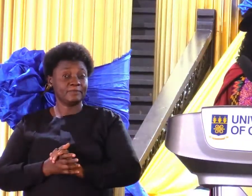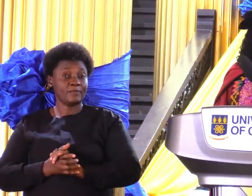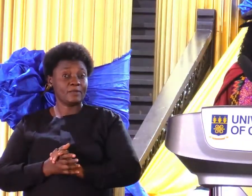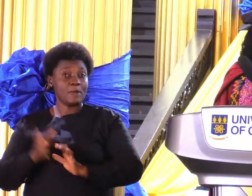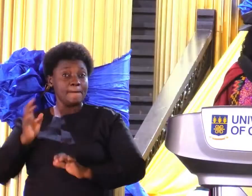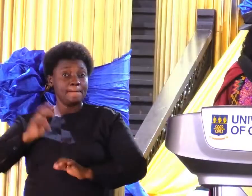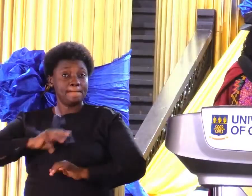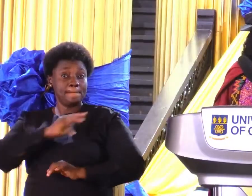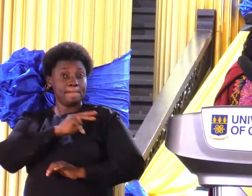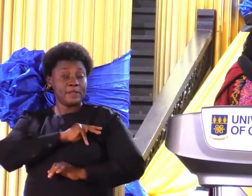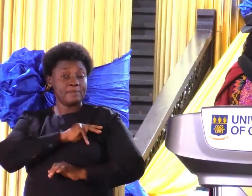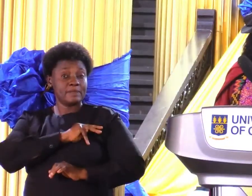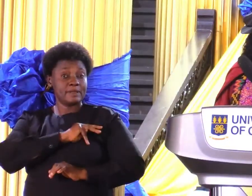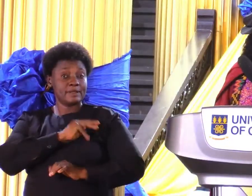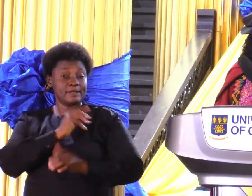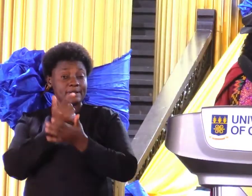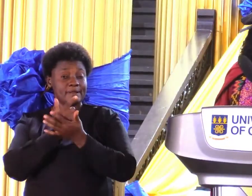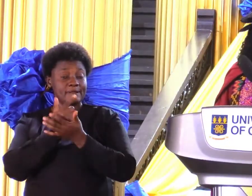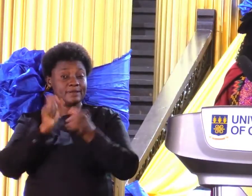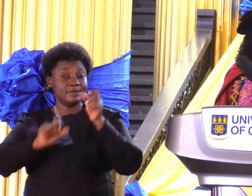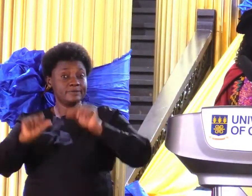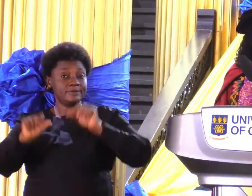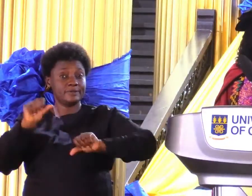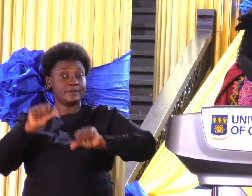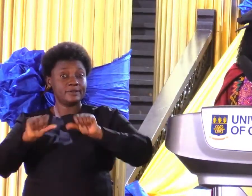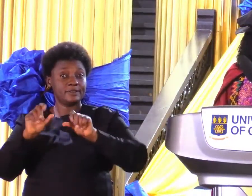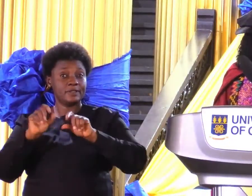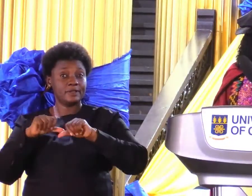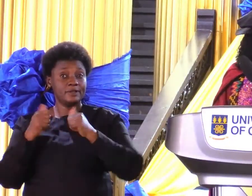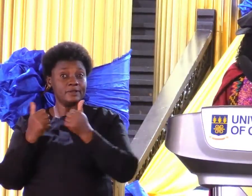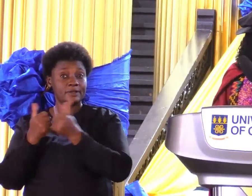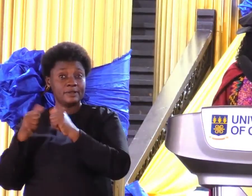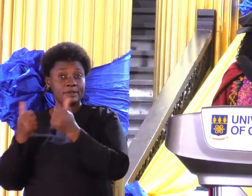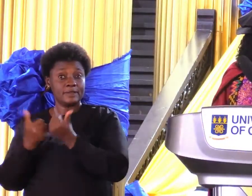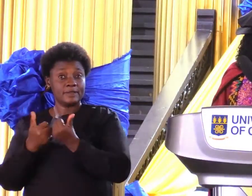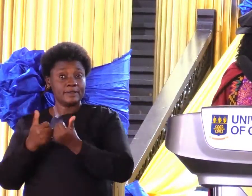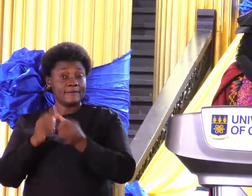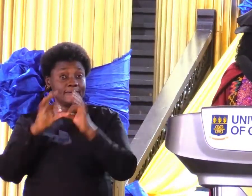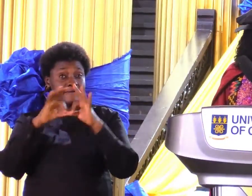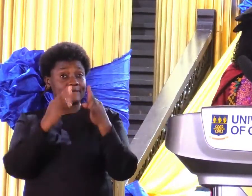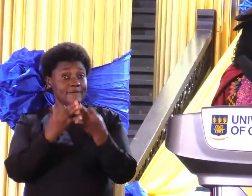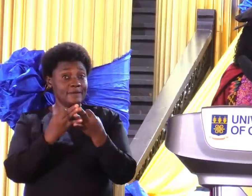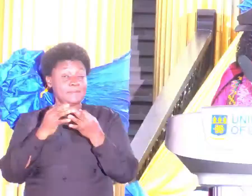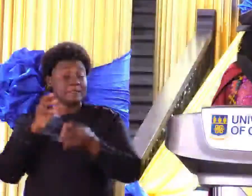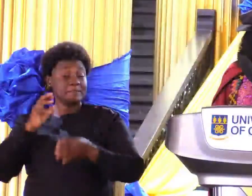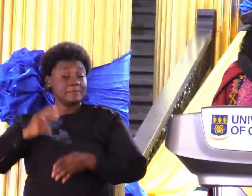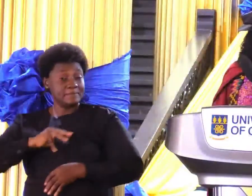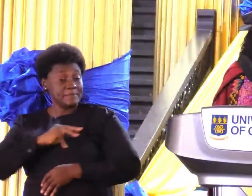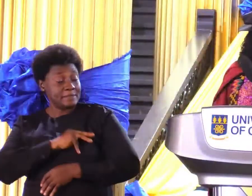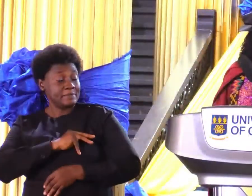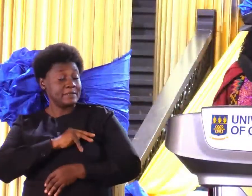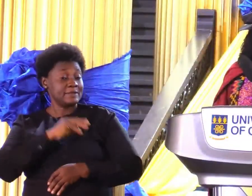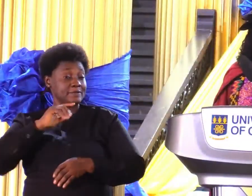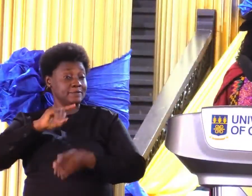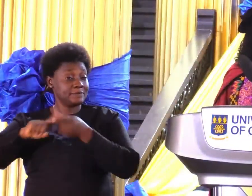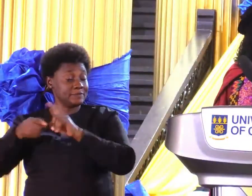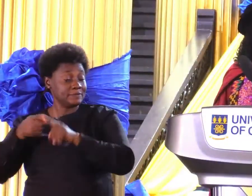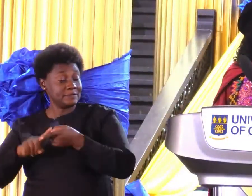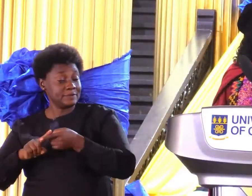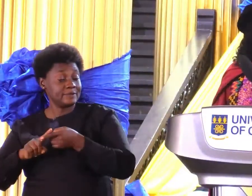Ghana Science Association, my family members, colleagues, friends, students, friends of the